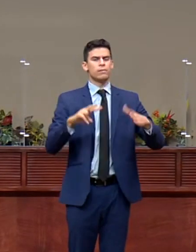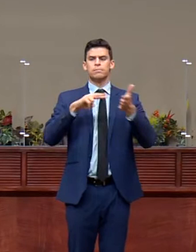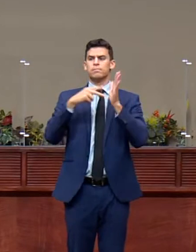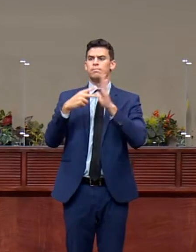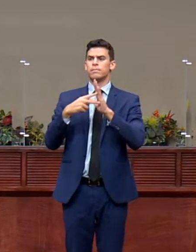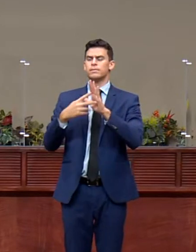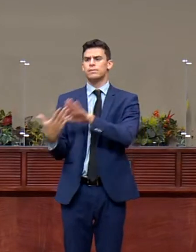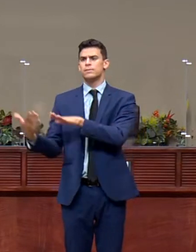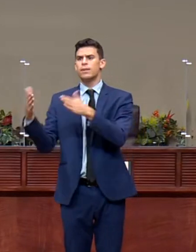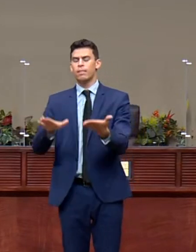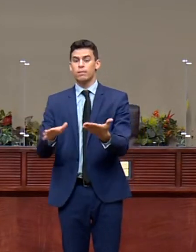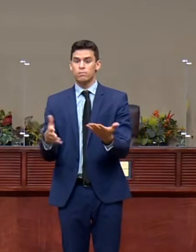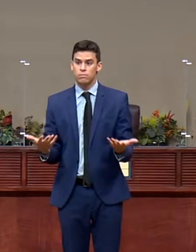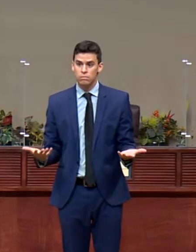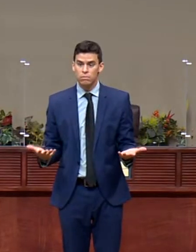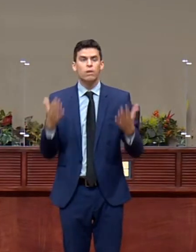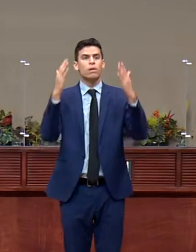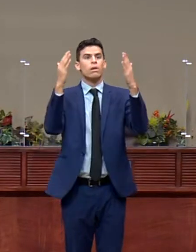For COVID-19,